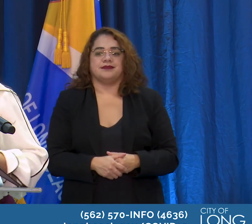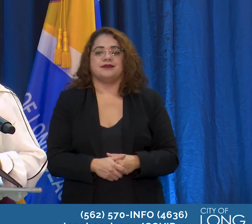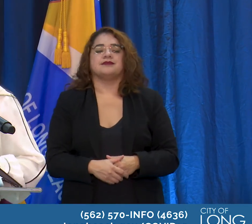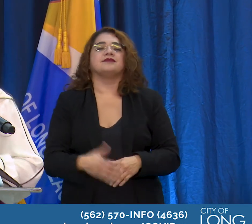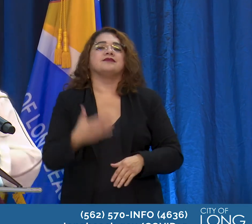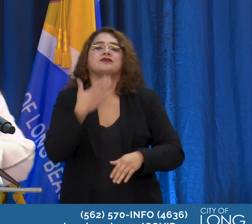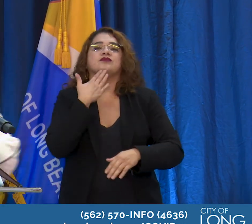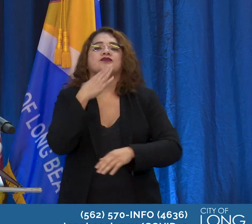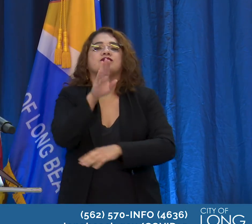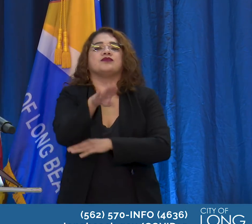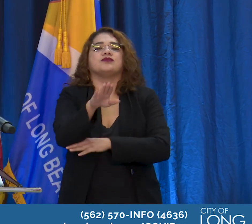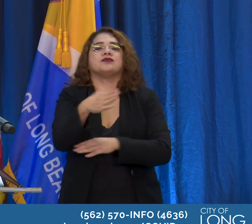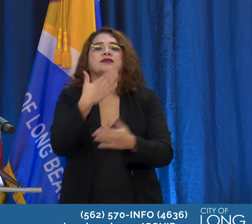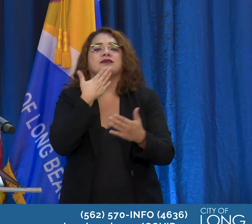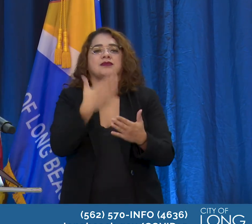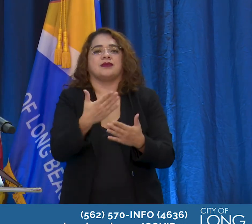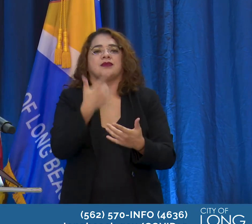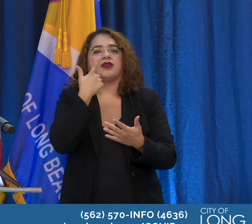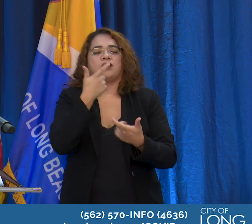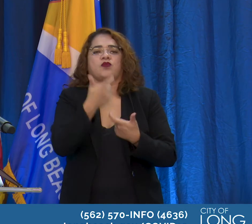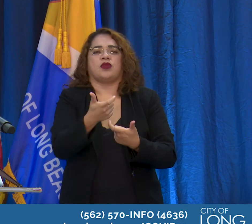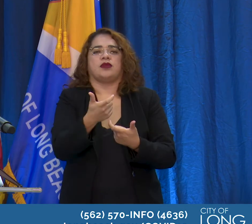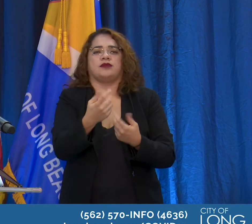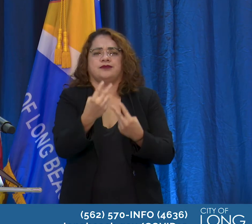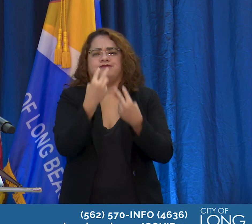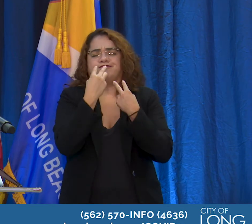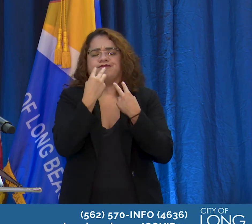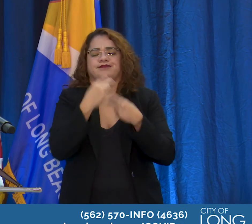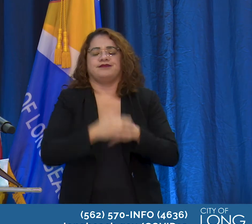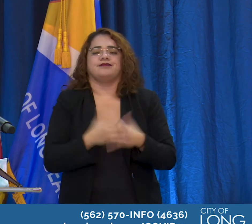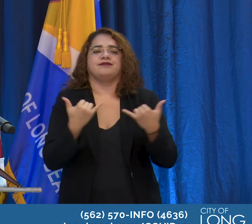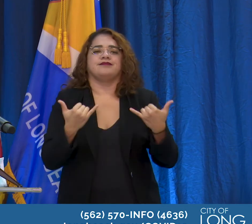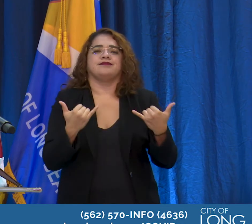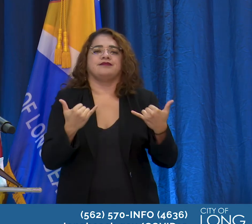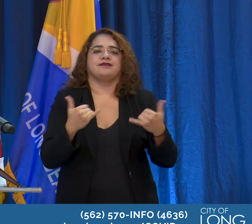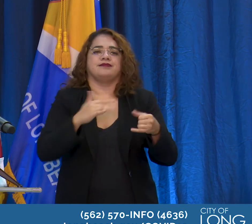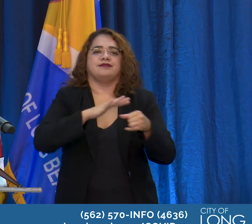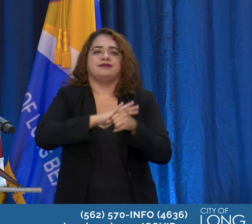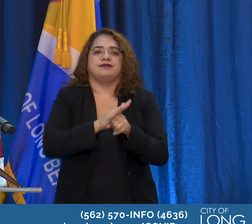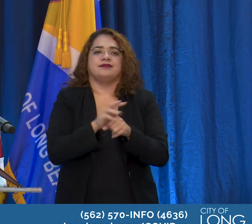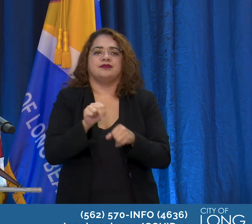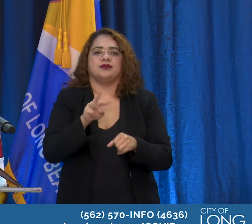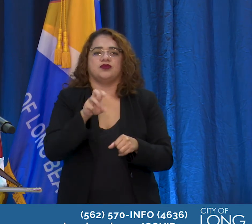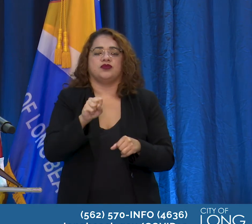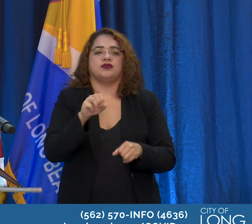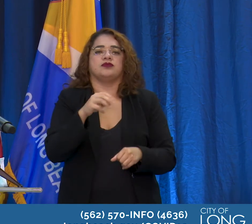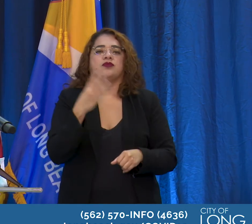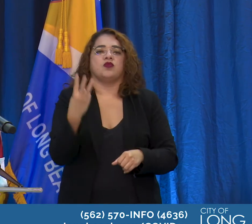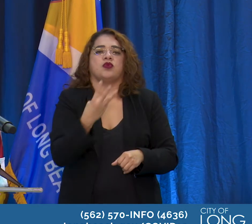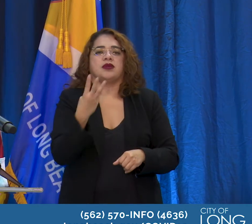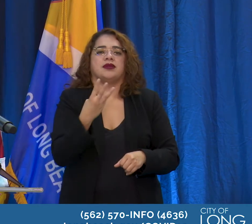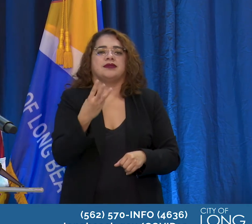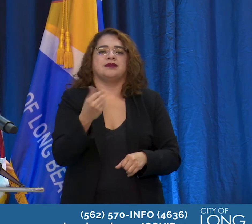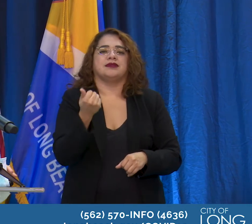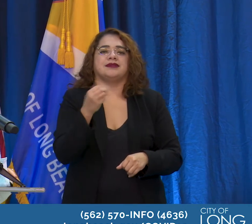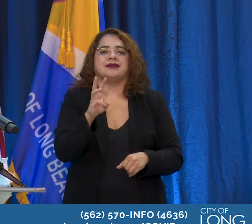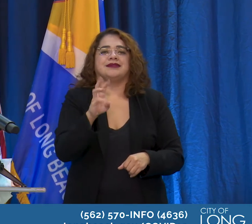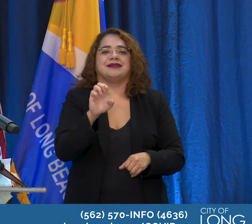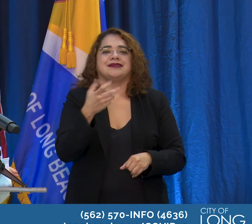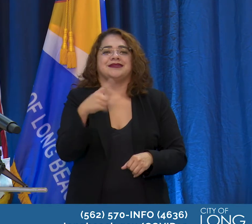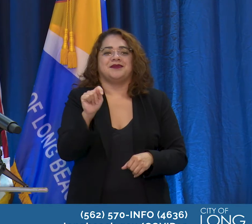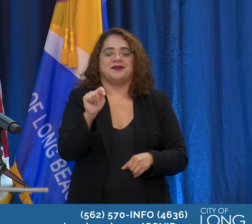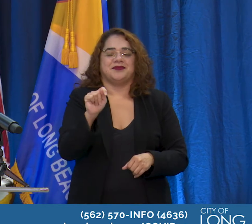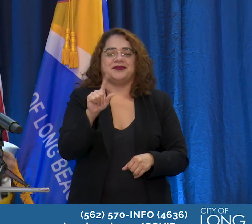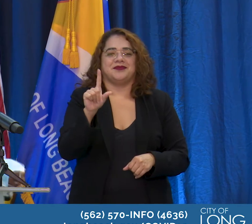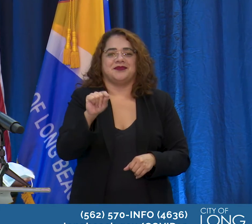Muy buenas tardes, gracias por acompañarnos. Hoy es nuestro comunicado de prensa para miércoles 16 de septiembre del